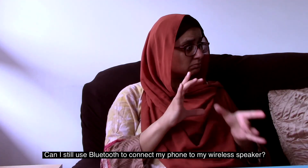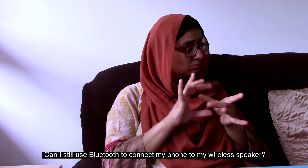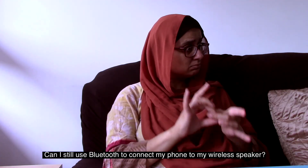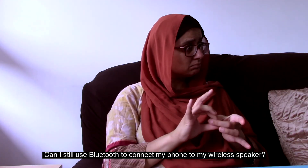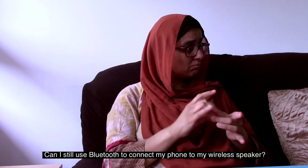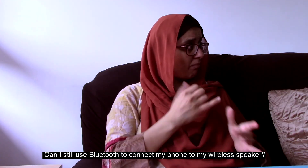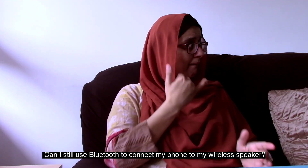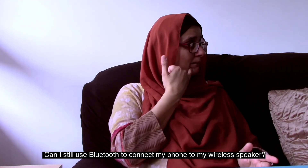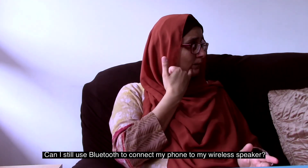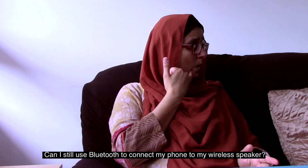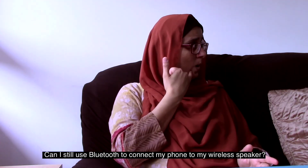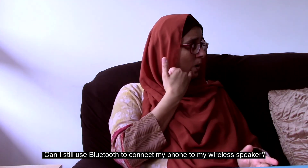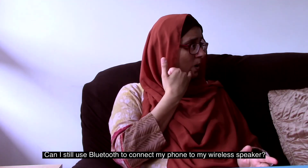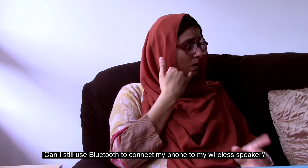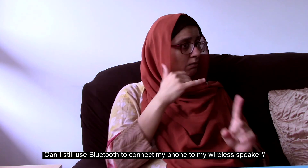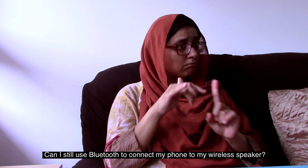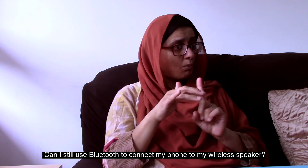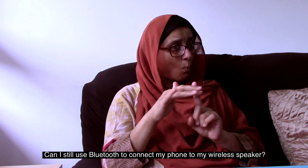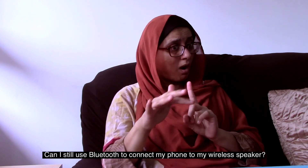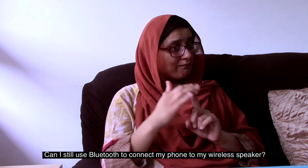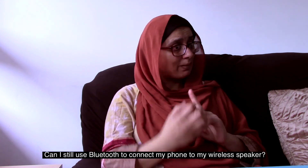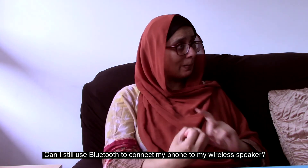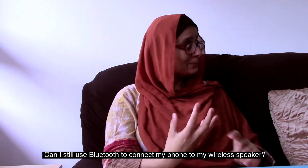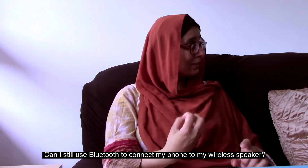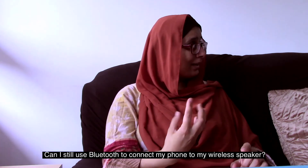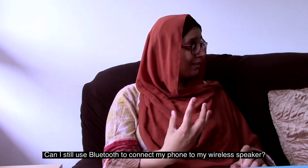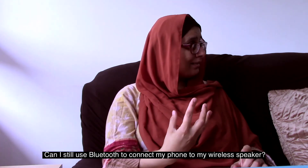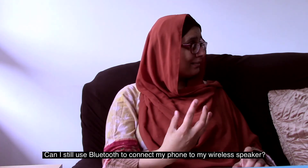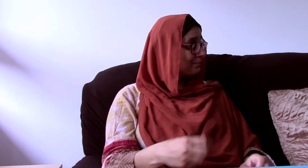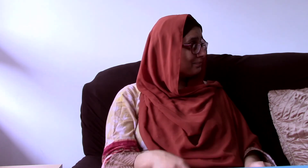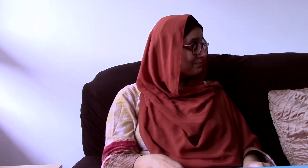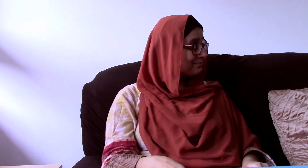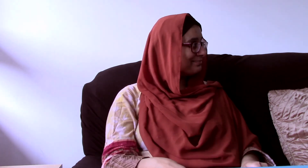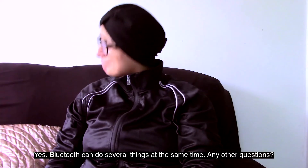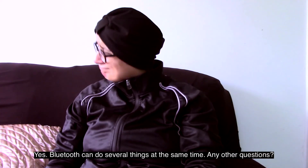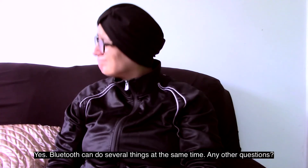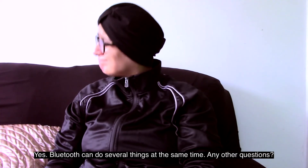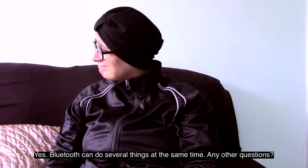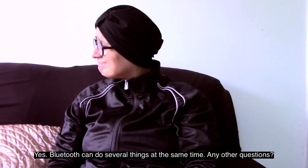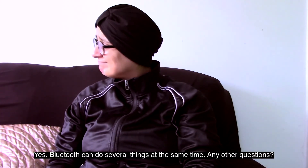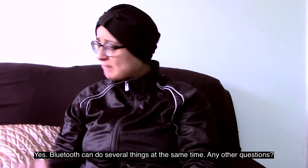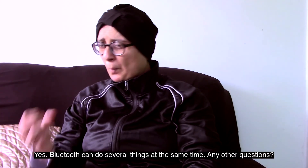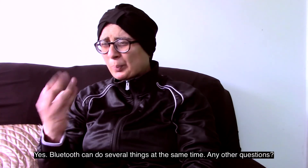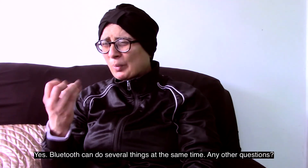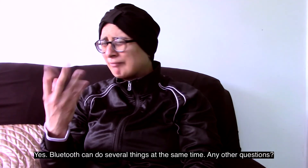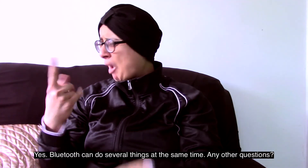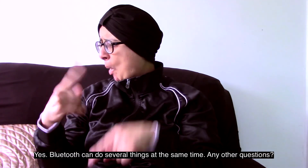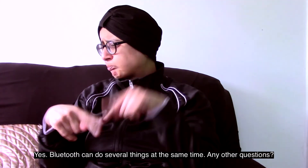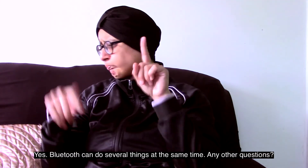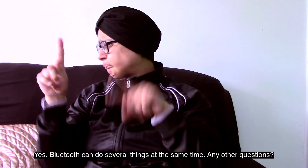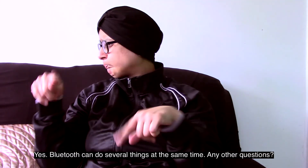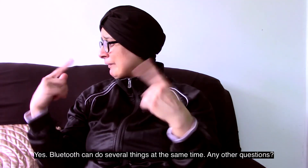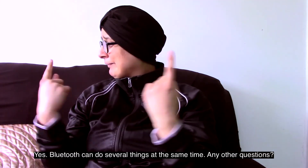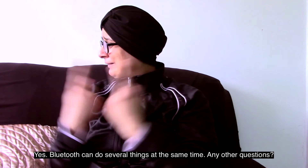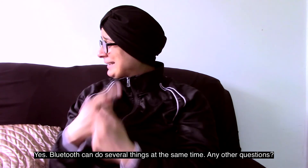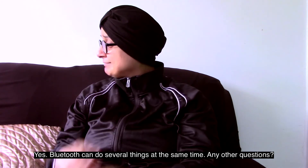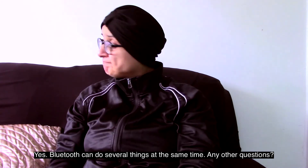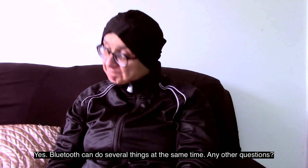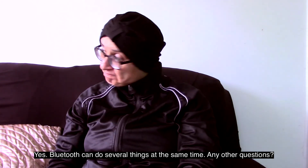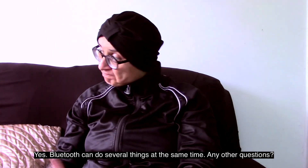Bluetooth to connect my phone to my wireless speaker? Yes. Bluetooth can do several things at the same time. Do you